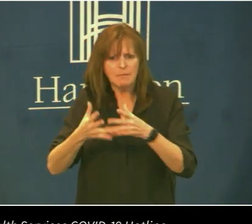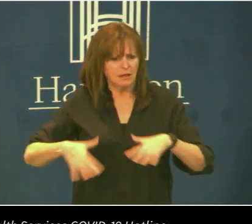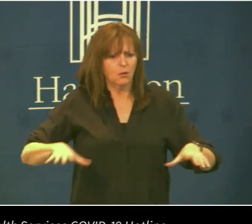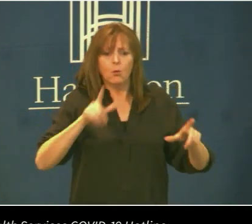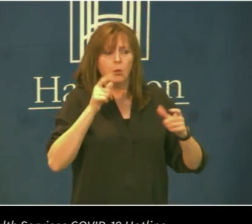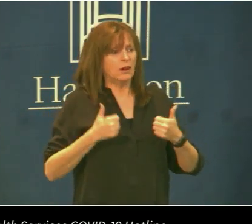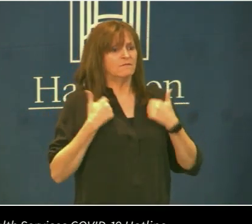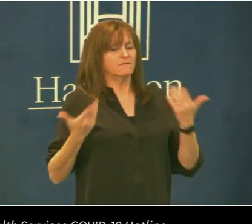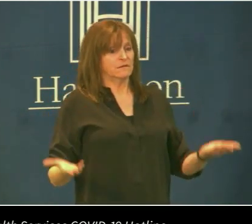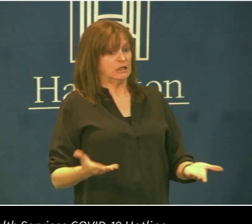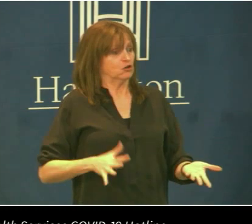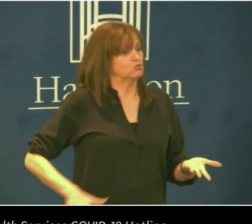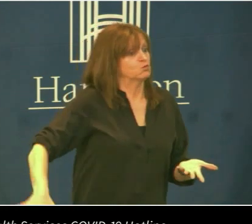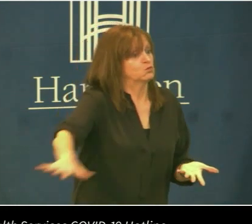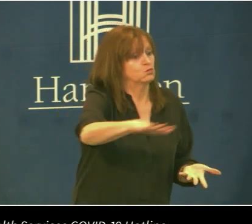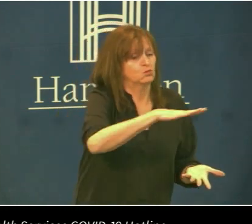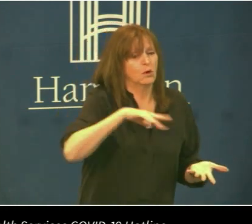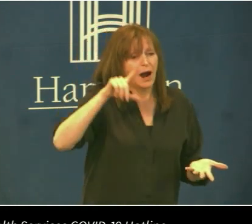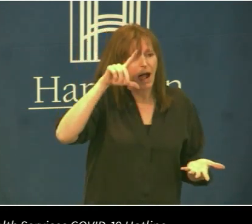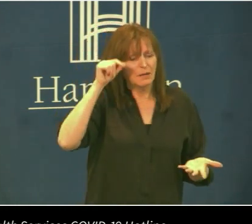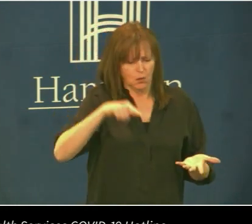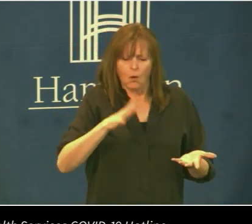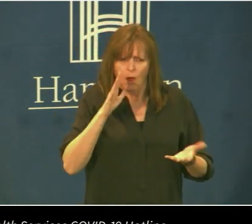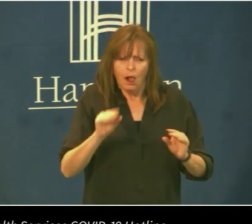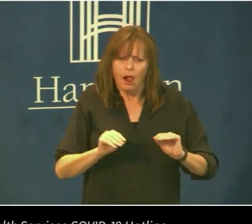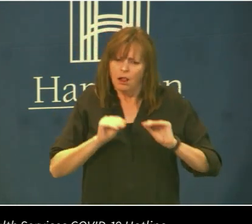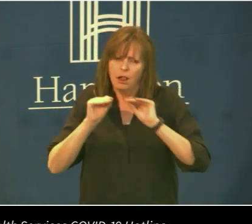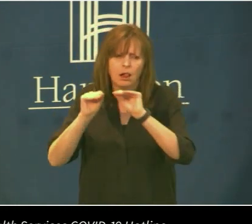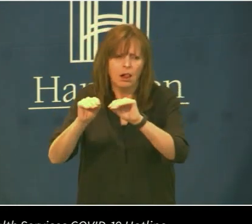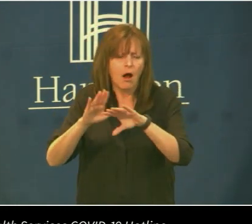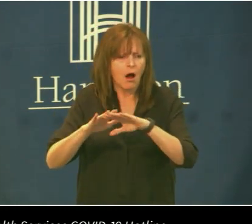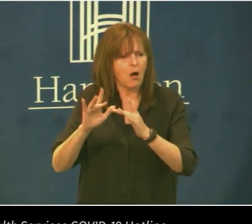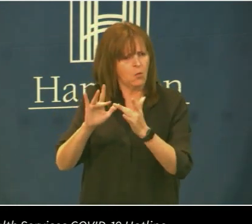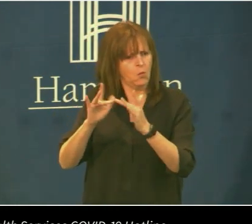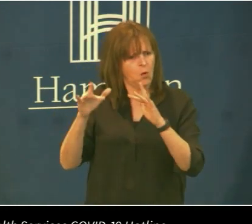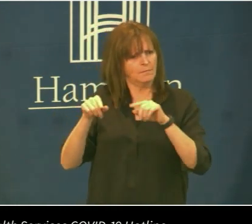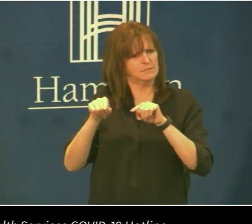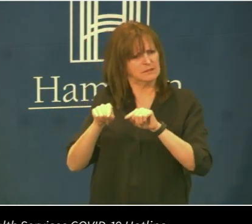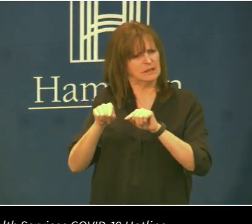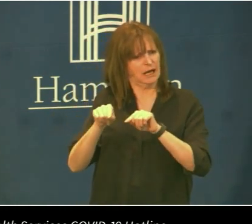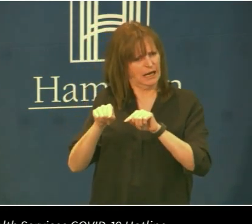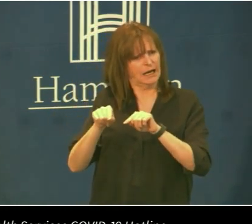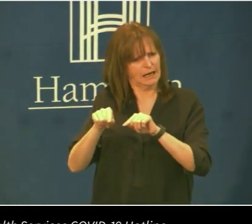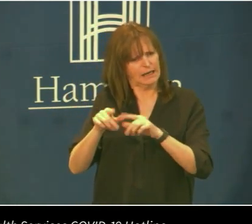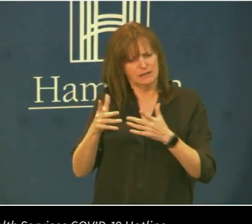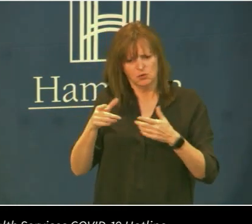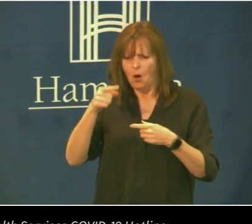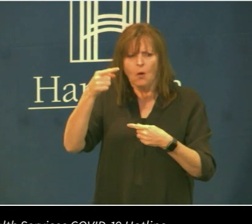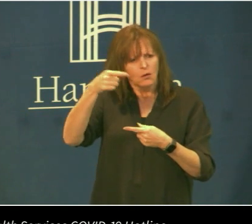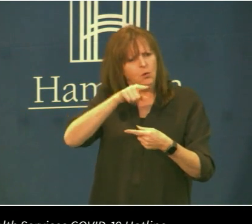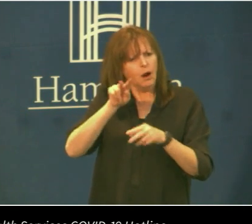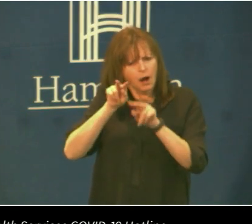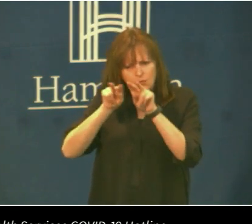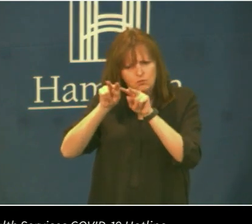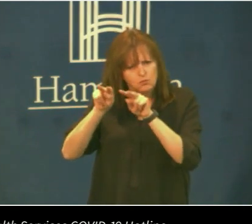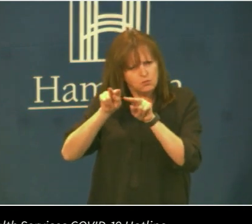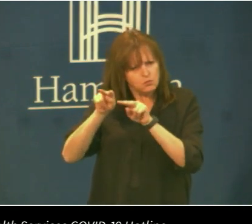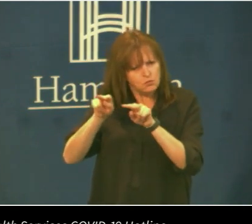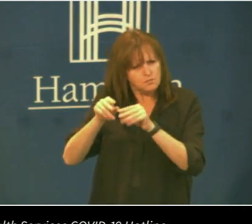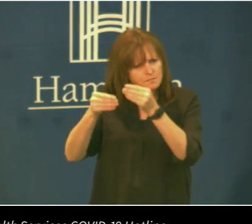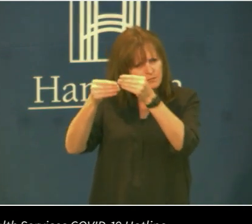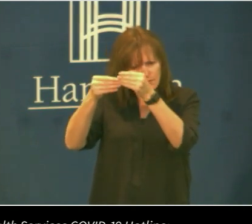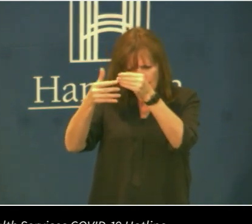as it's meant to be, it's a tool to help people make their way through the myriad of announcements that came from our federal